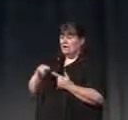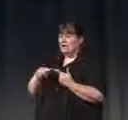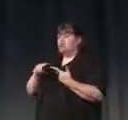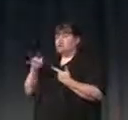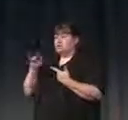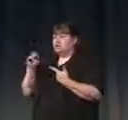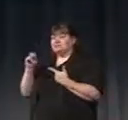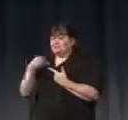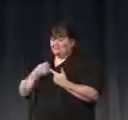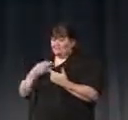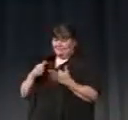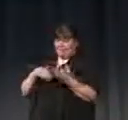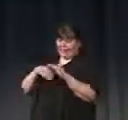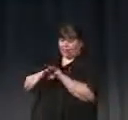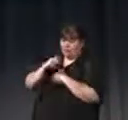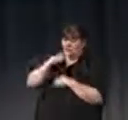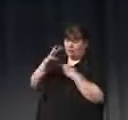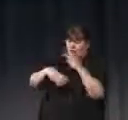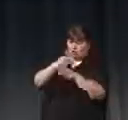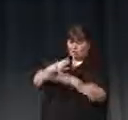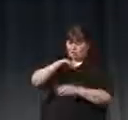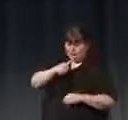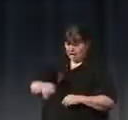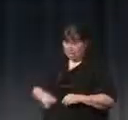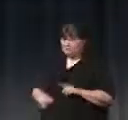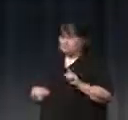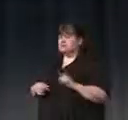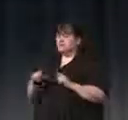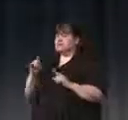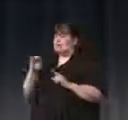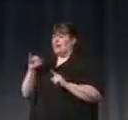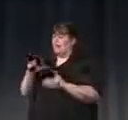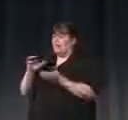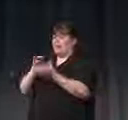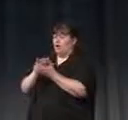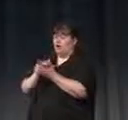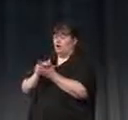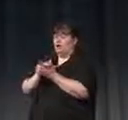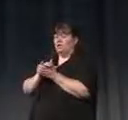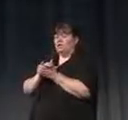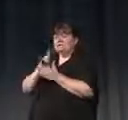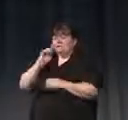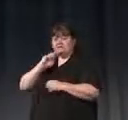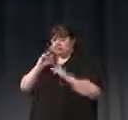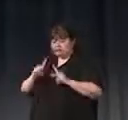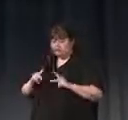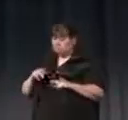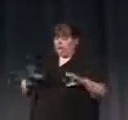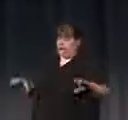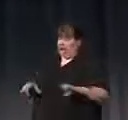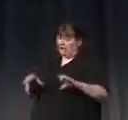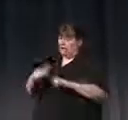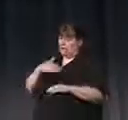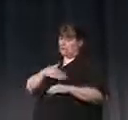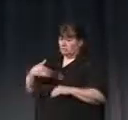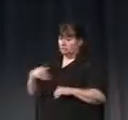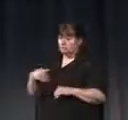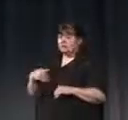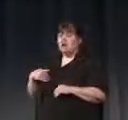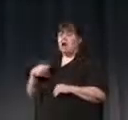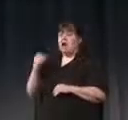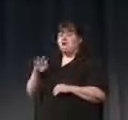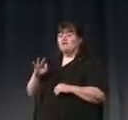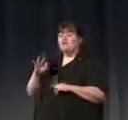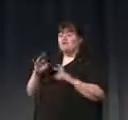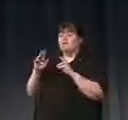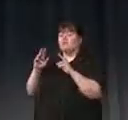a deaf man, Wallace Krauss, who was a well-known metal engraver. They became active members of the Boston Deaf and Dumb Library